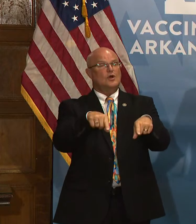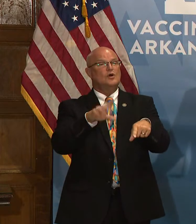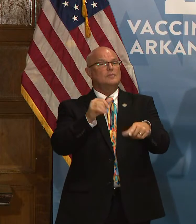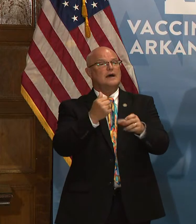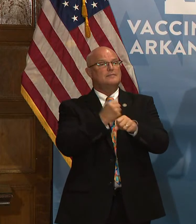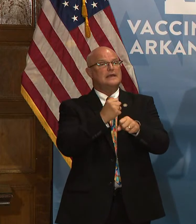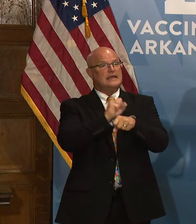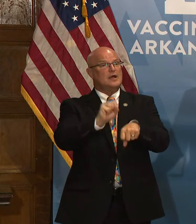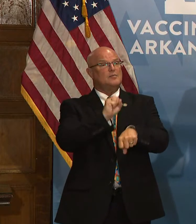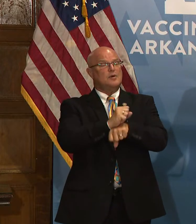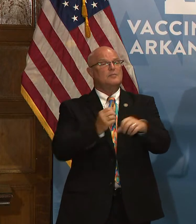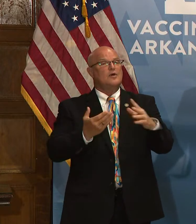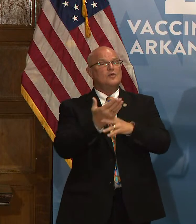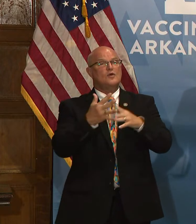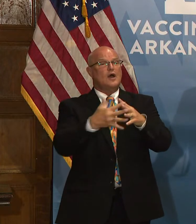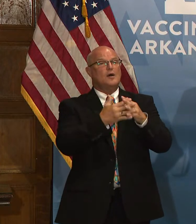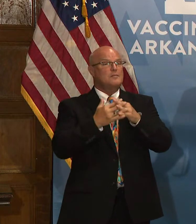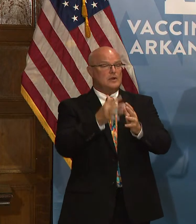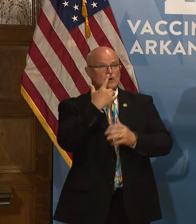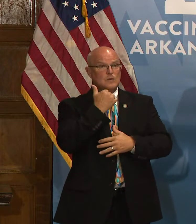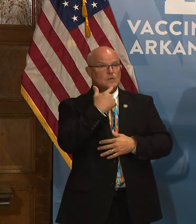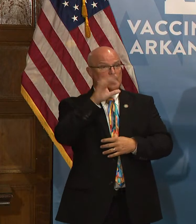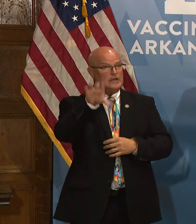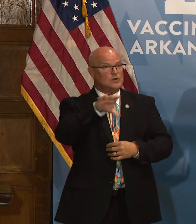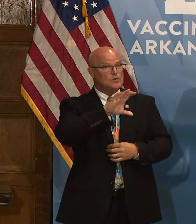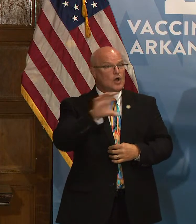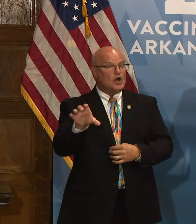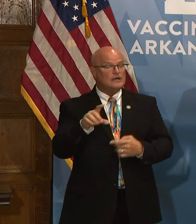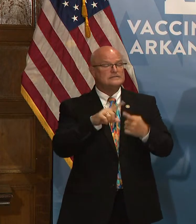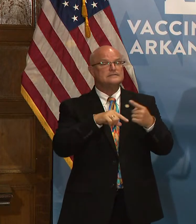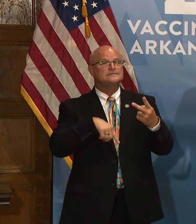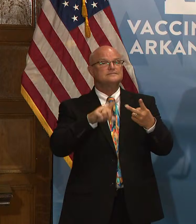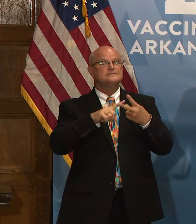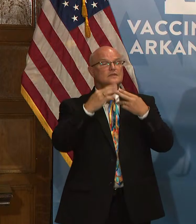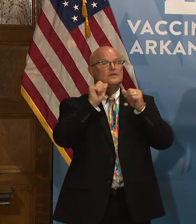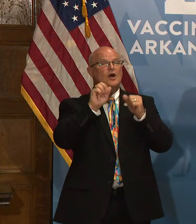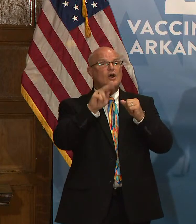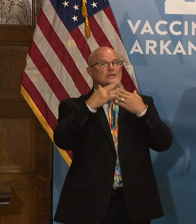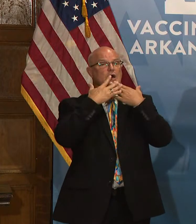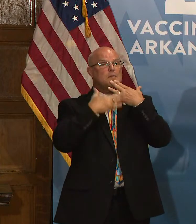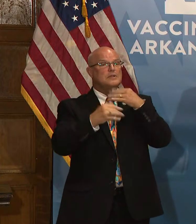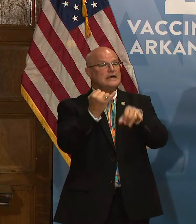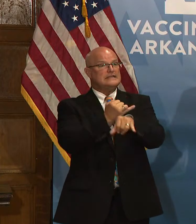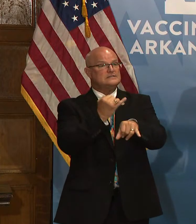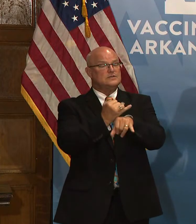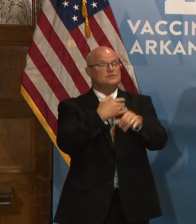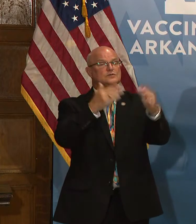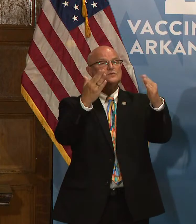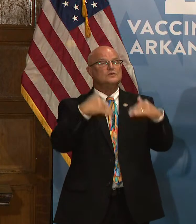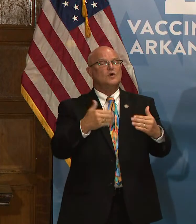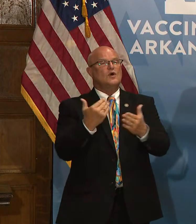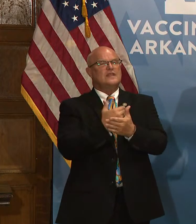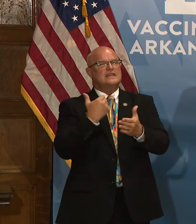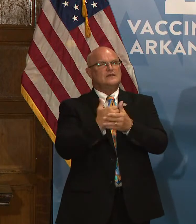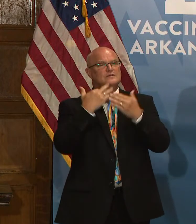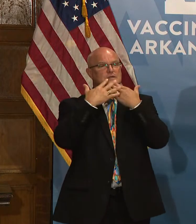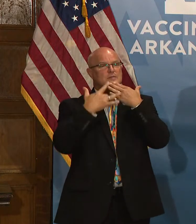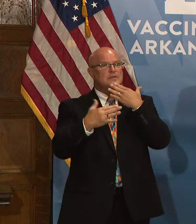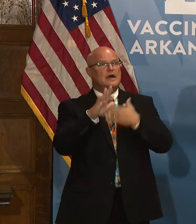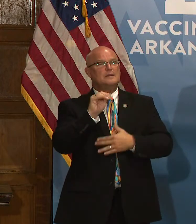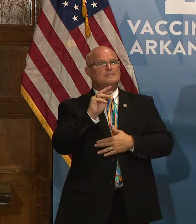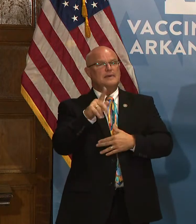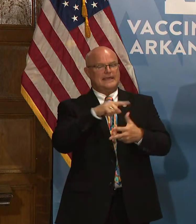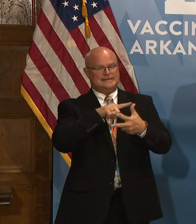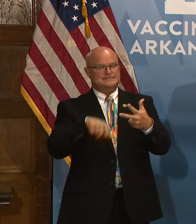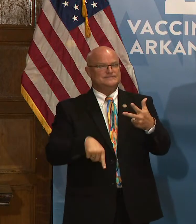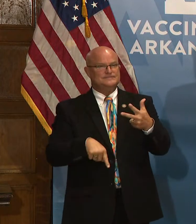by making an appointment through the American Red Cross, the Arkansas Blood Institute, or the nearest blood bank.